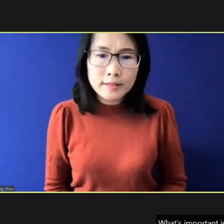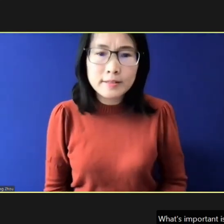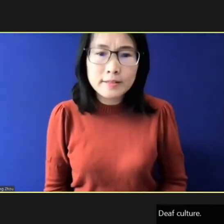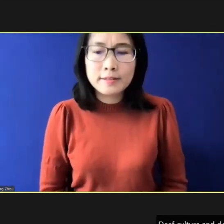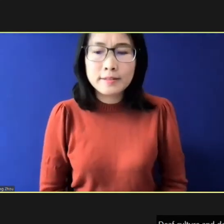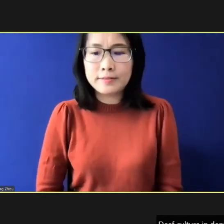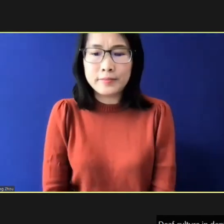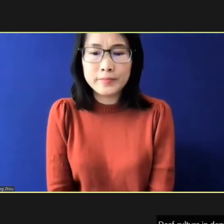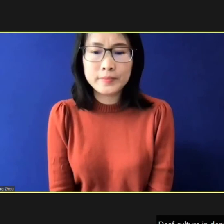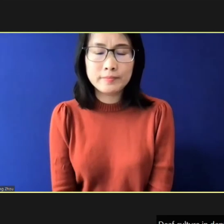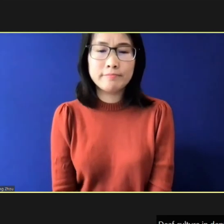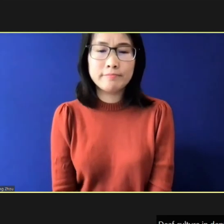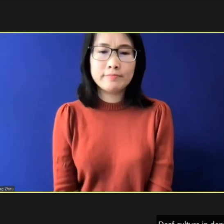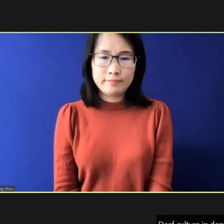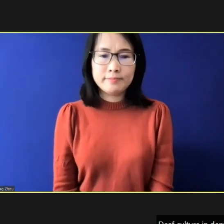deaf culture and deaf language.